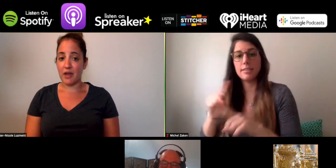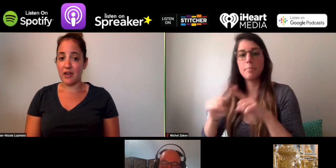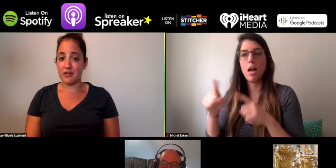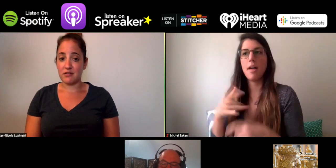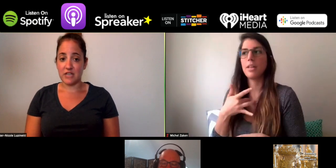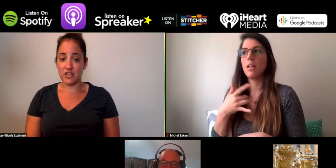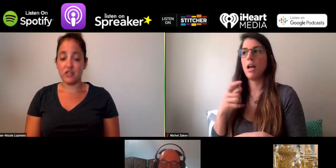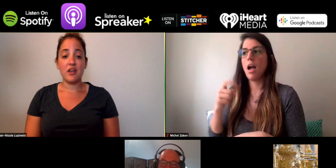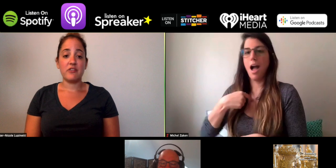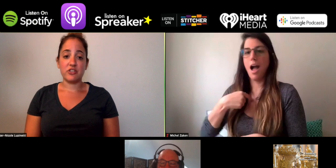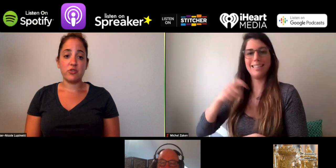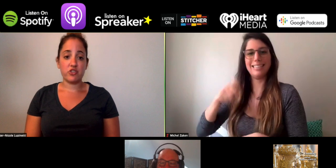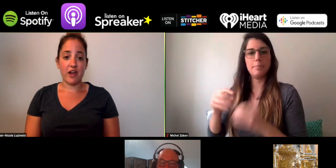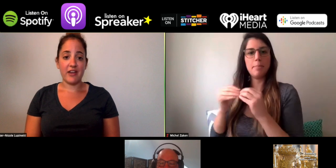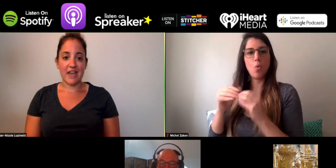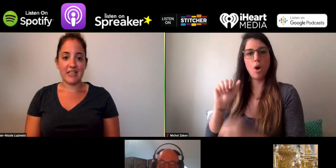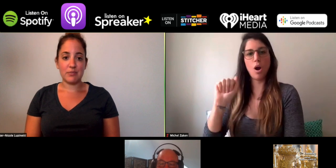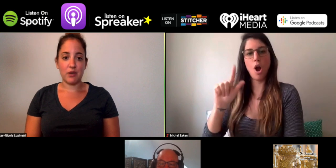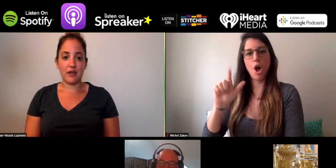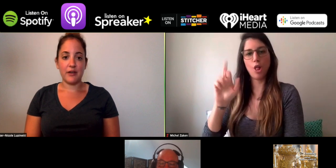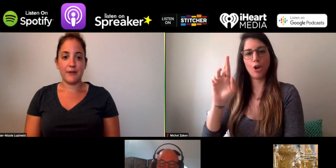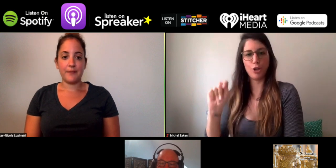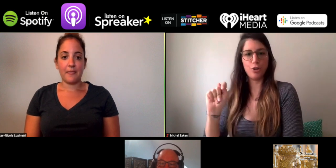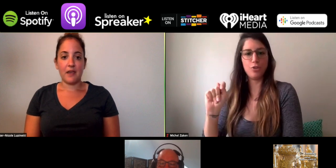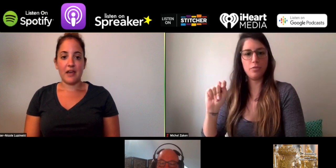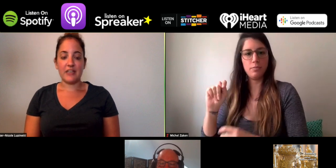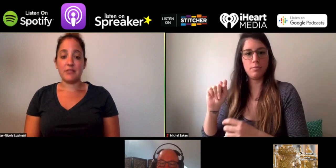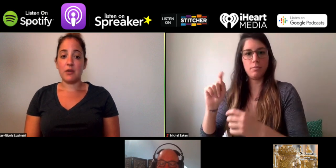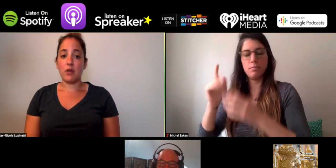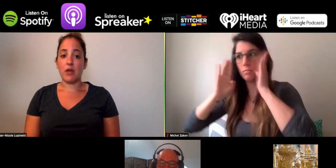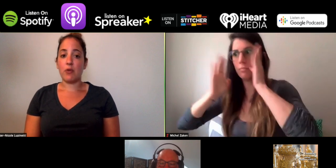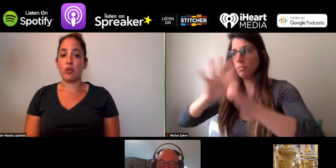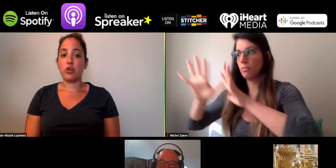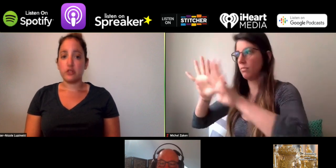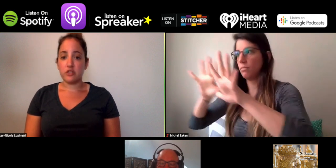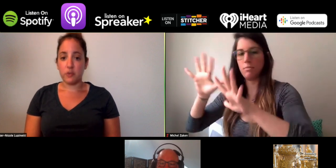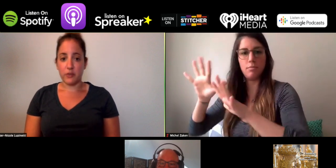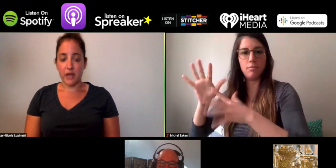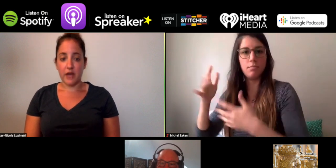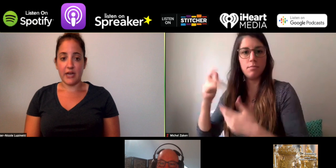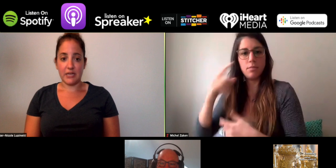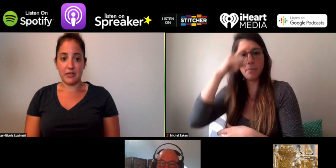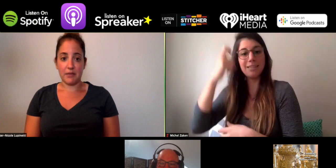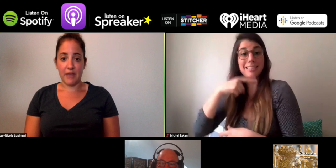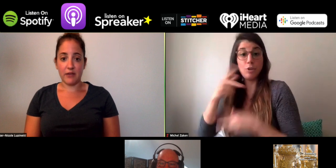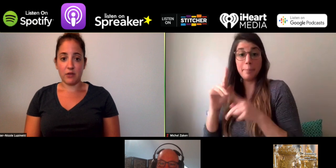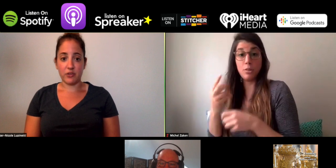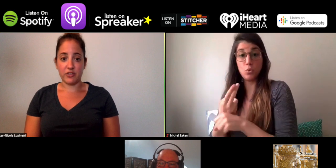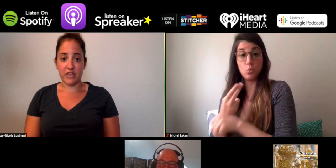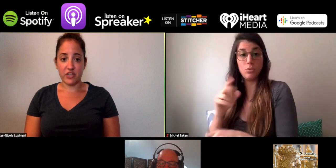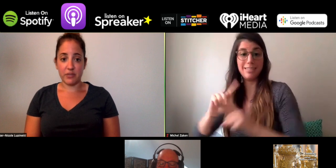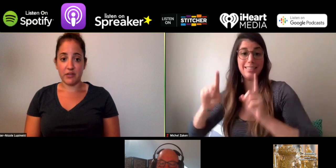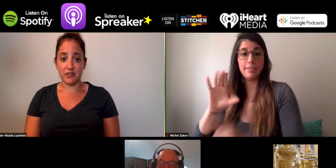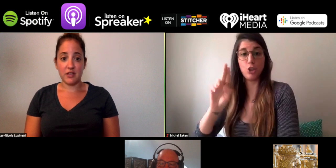to get my attention. They do try, yes, but I need to be a lot more alert to what's going on. I need to be paying